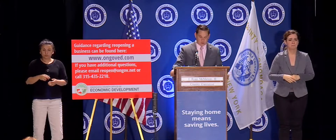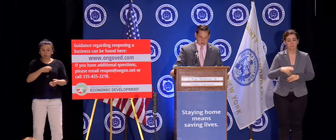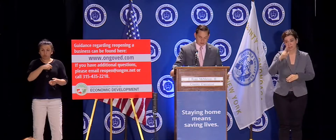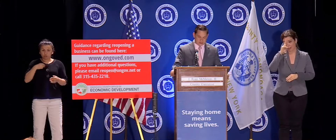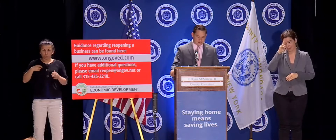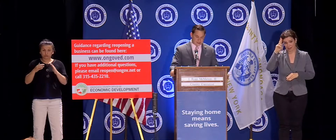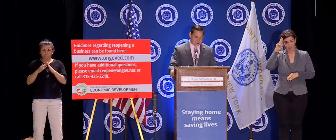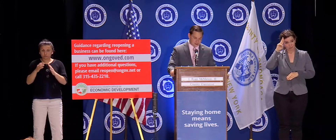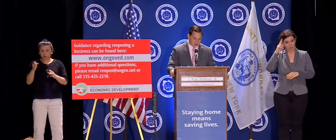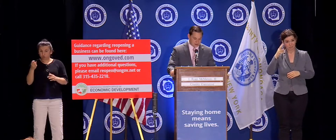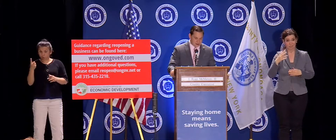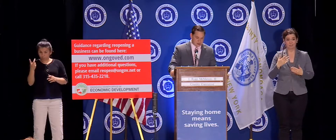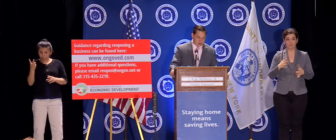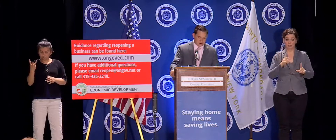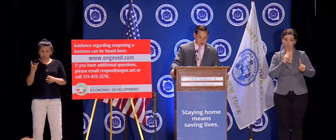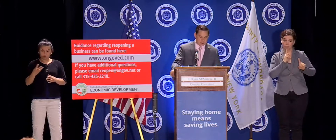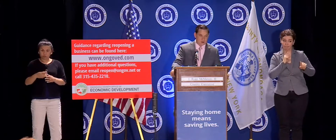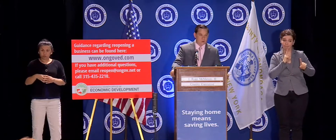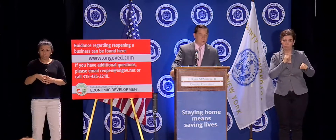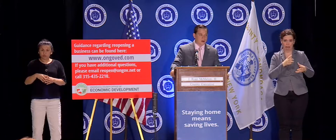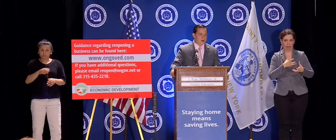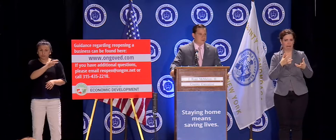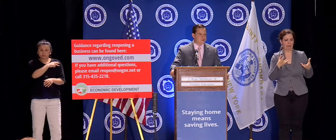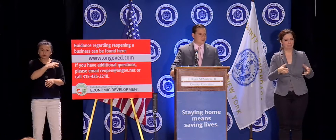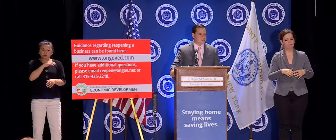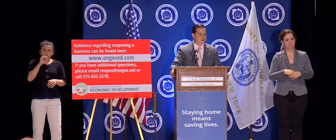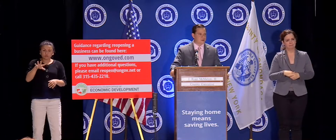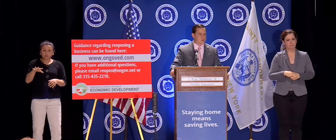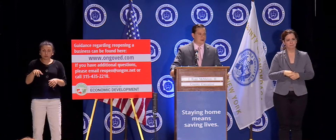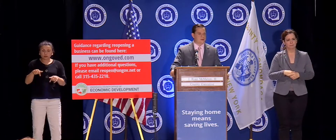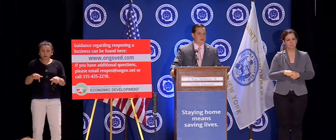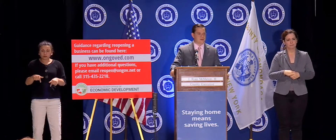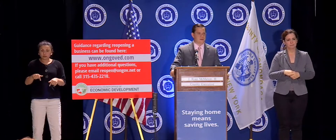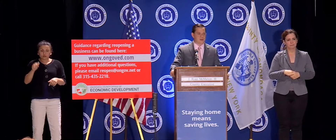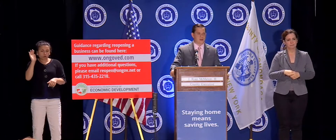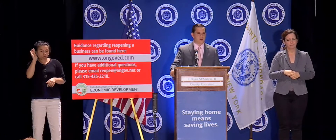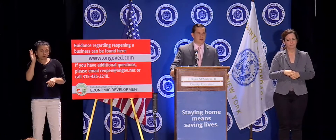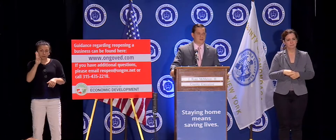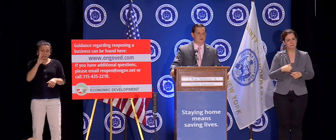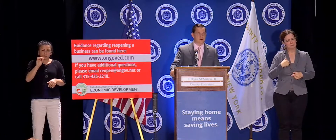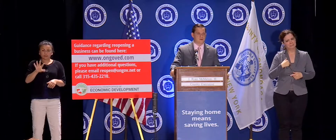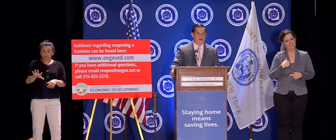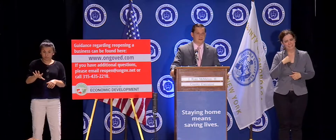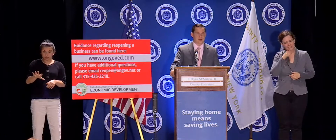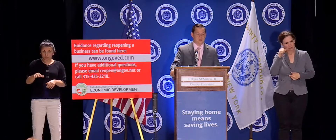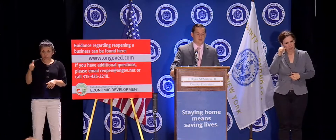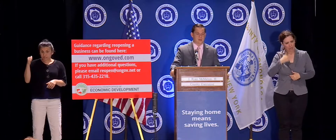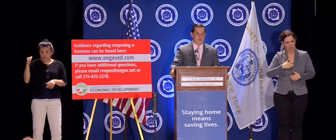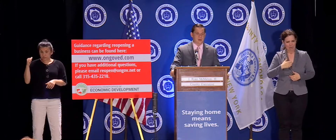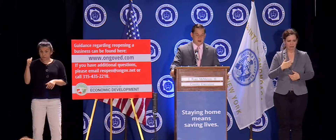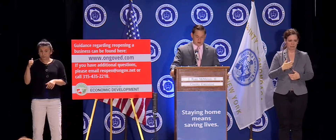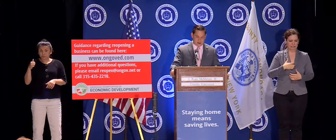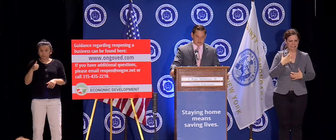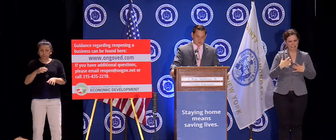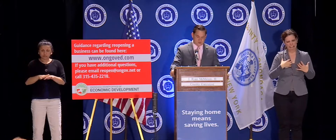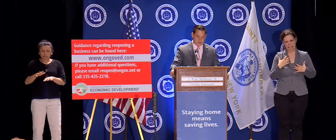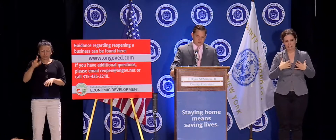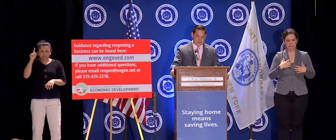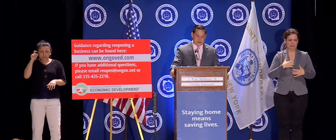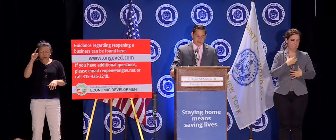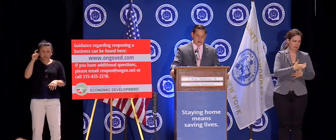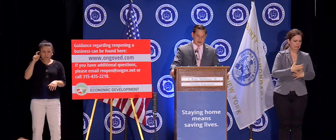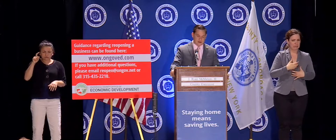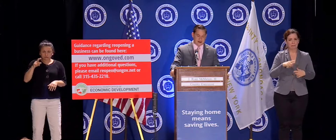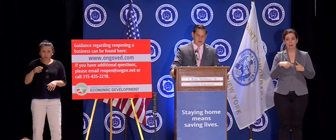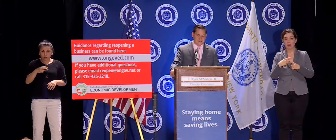lot of reporting on this today. I know I was venting a little bit on this yesterday. I will continue to vent today.